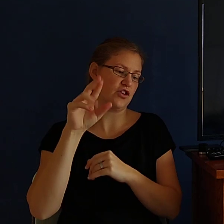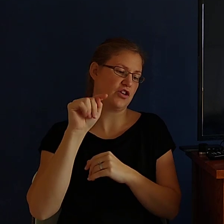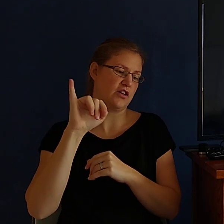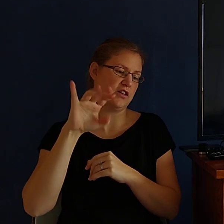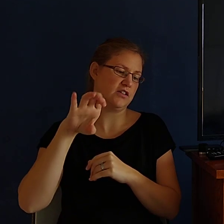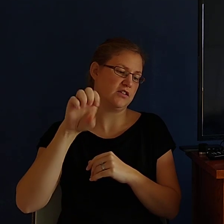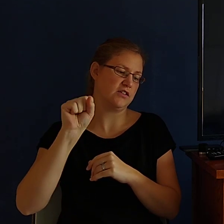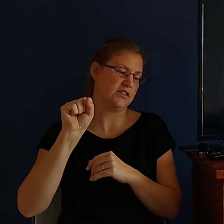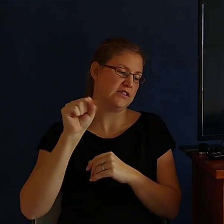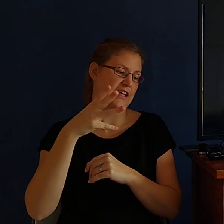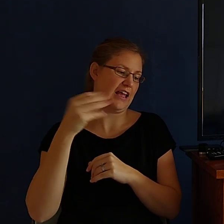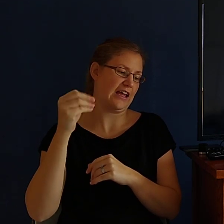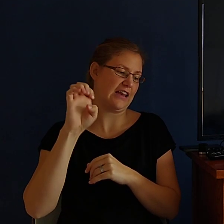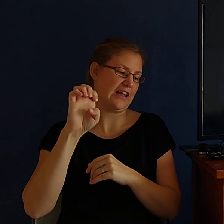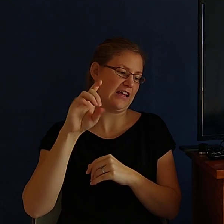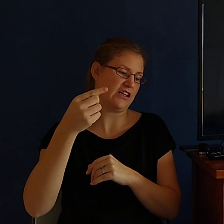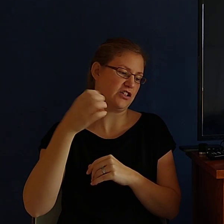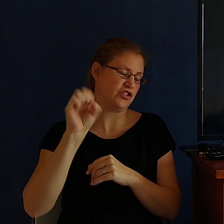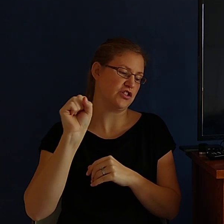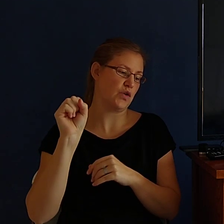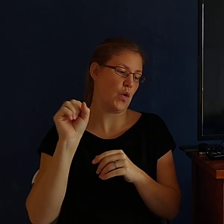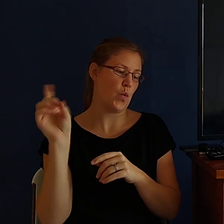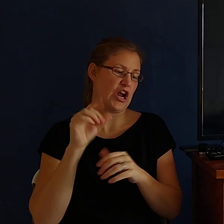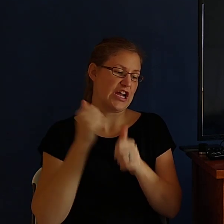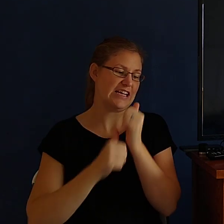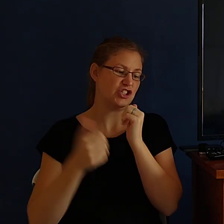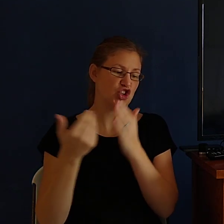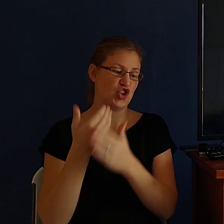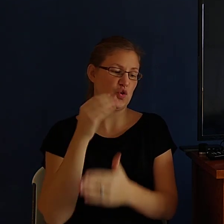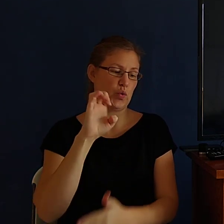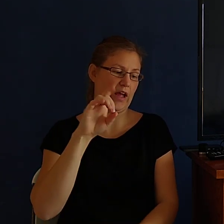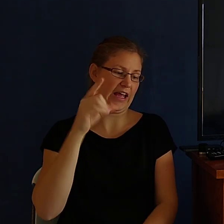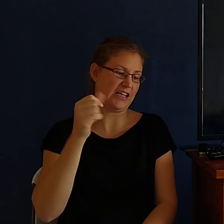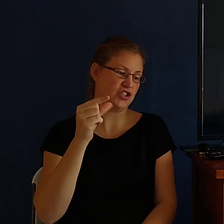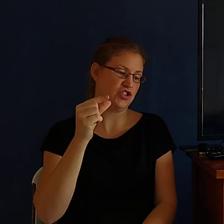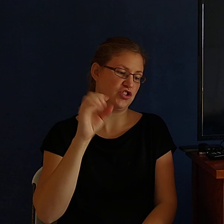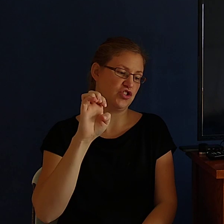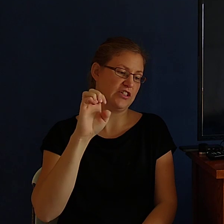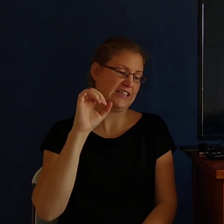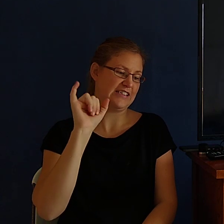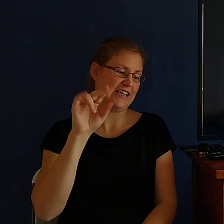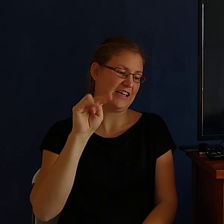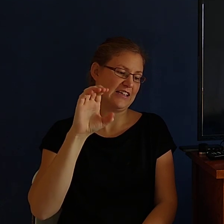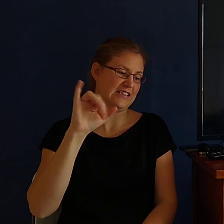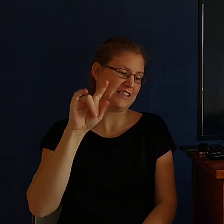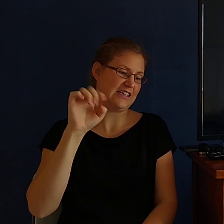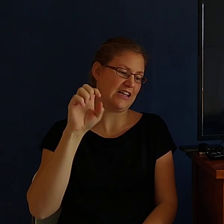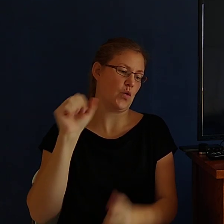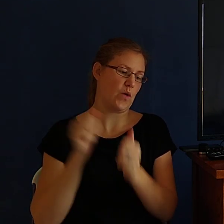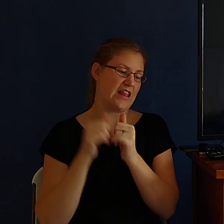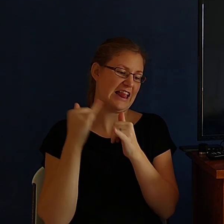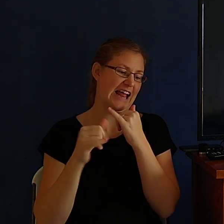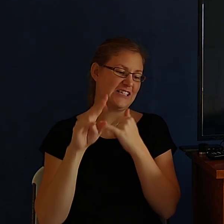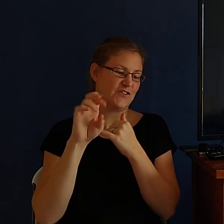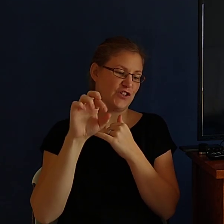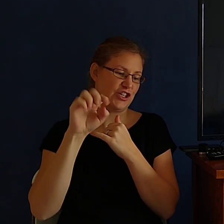edges, where each new edge is incident with the last vertex in the path, and a